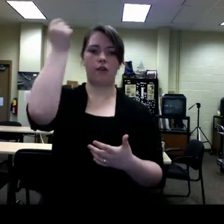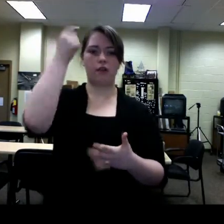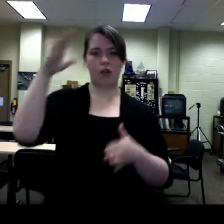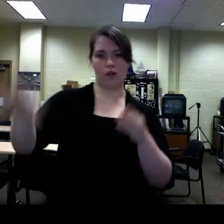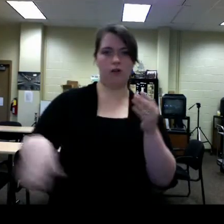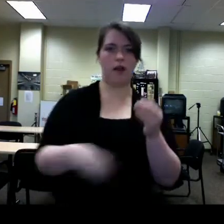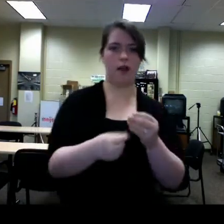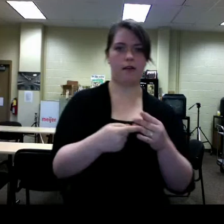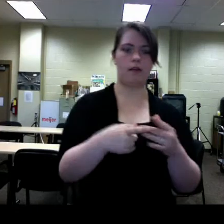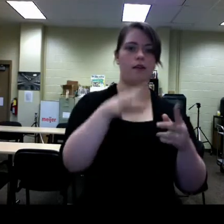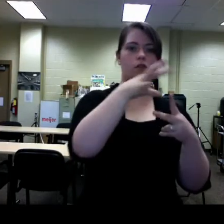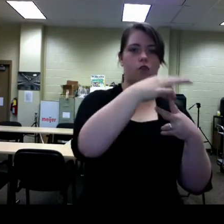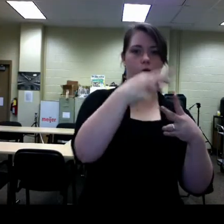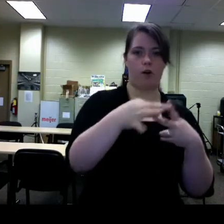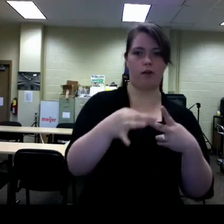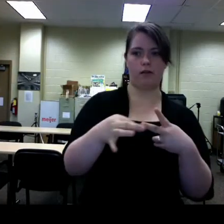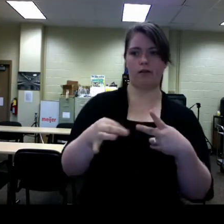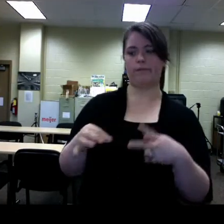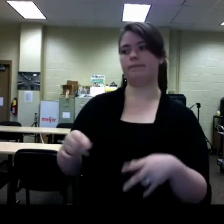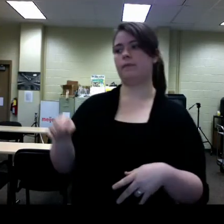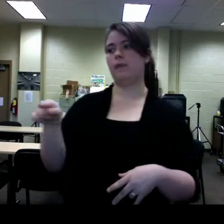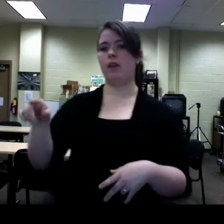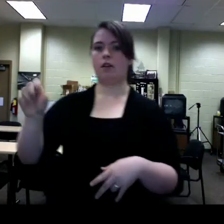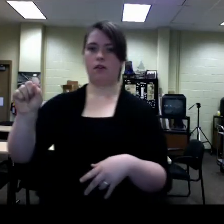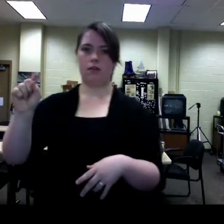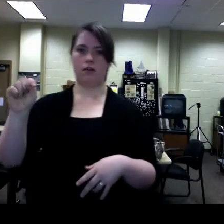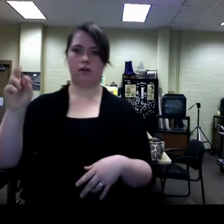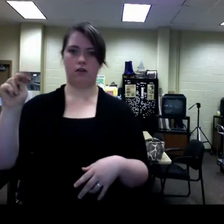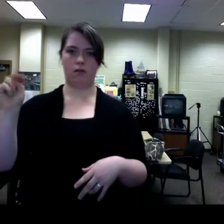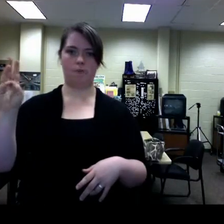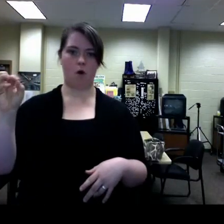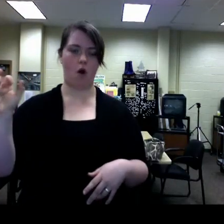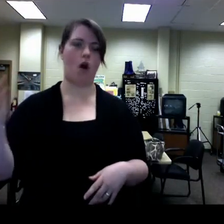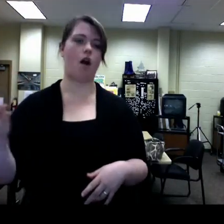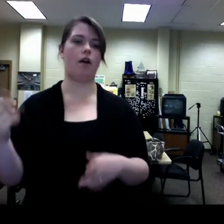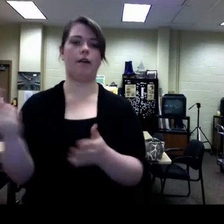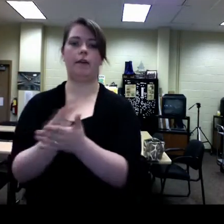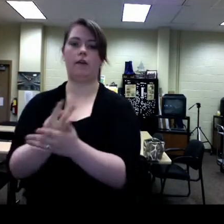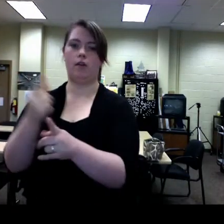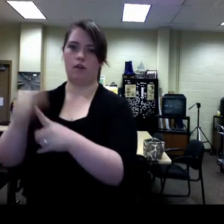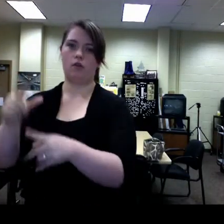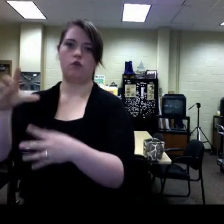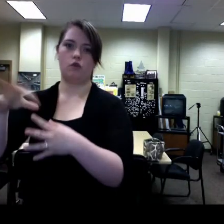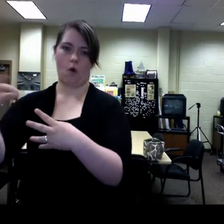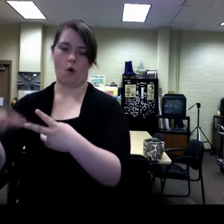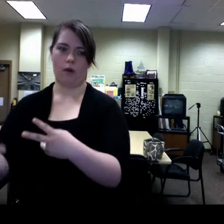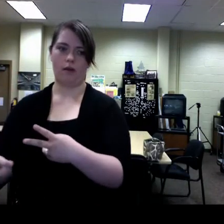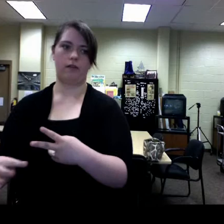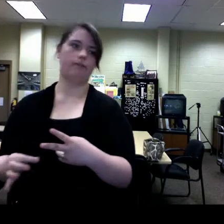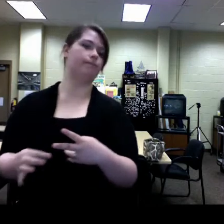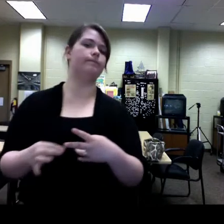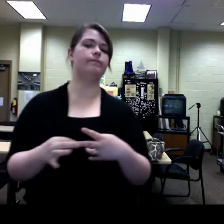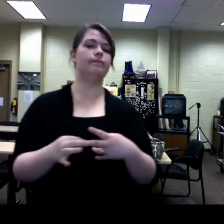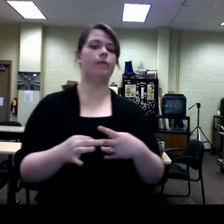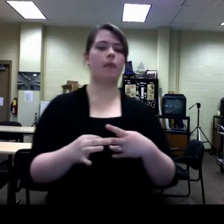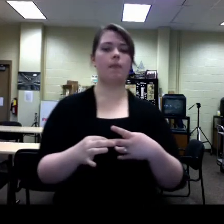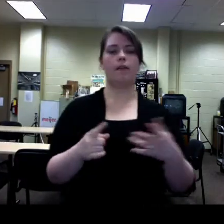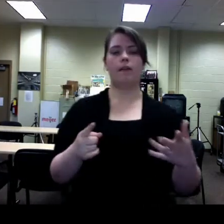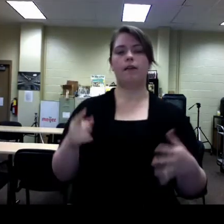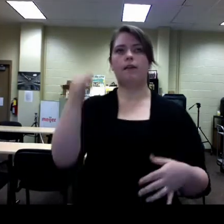commitment, but I like the concept of commitment slash choice. This is this idea that you are committed to a relationship, that you are choosing